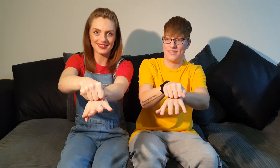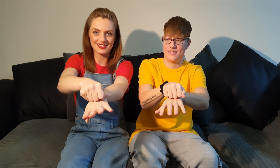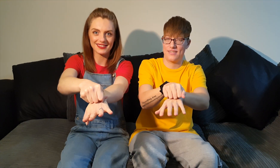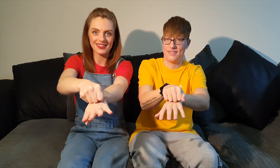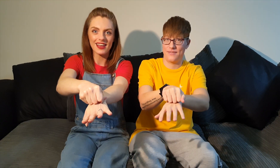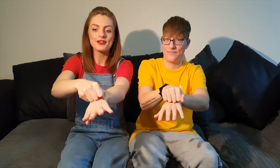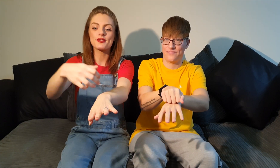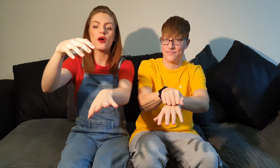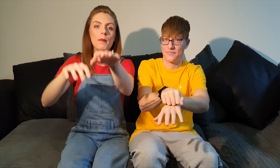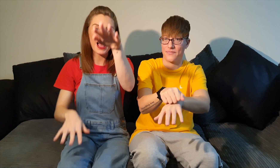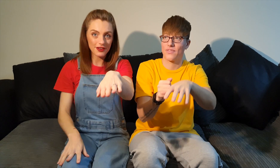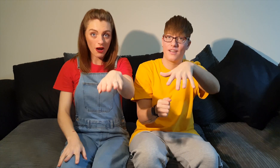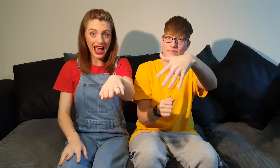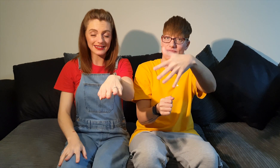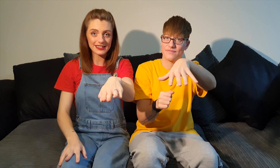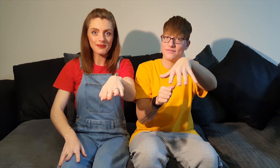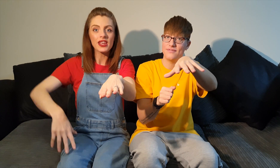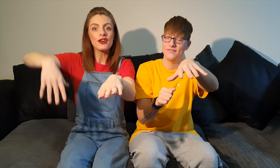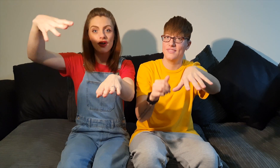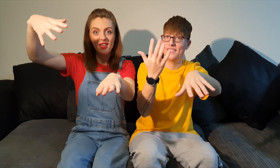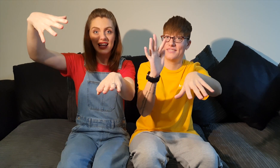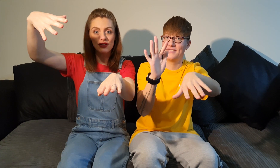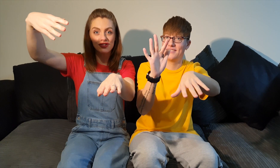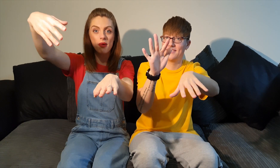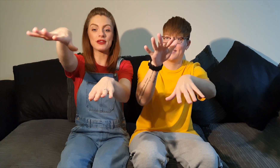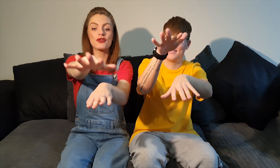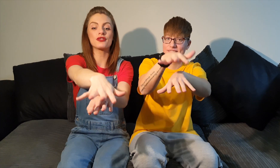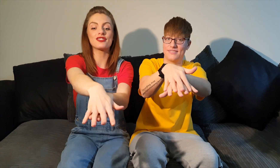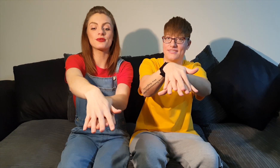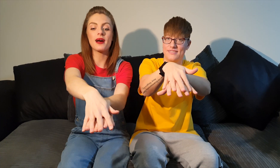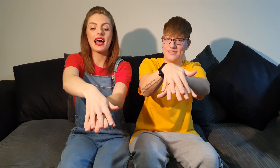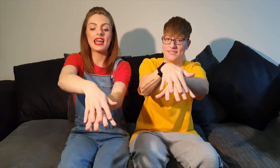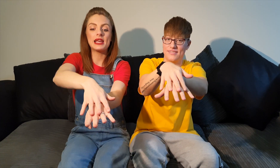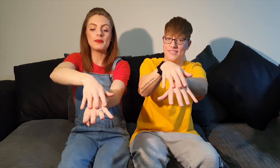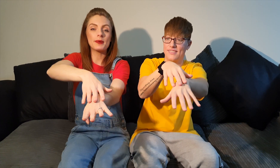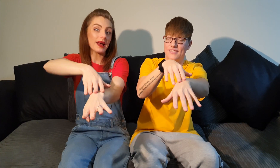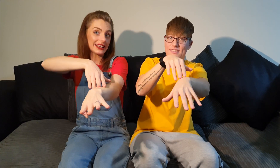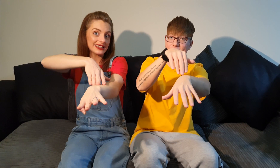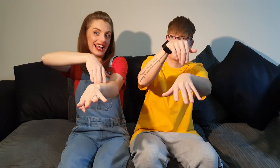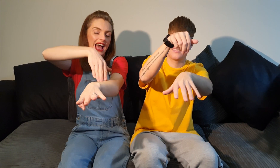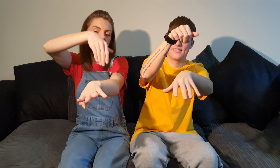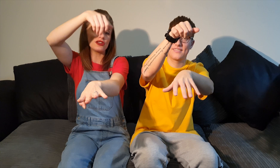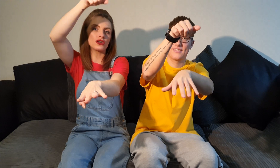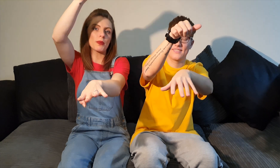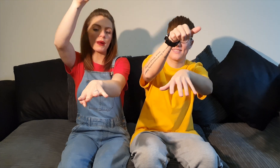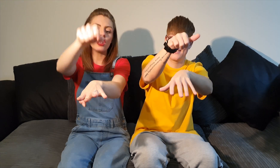Christmas. So back of your hand, your other hand on top, and you're going to swipe it back, and then you're going to plonk